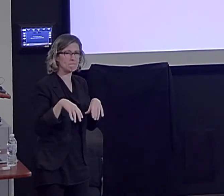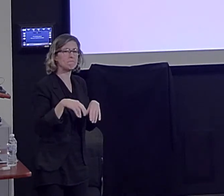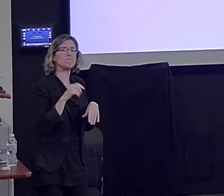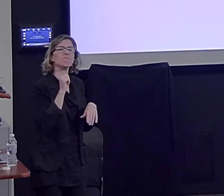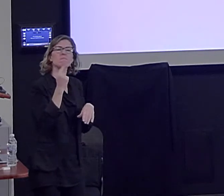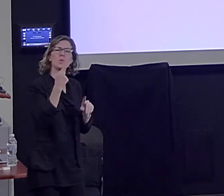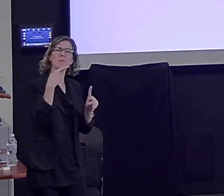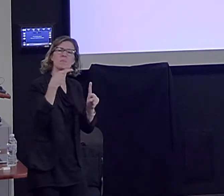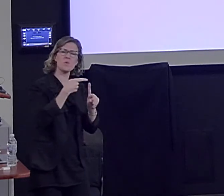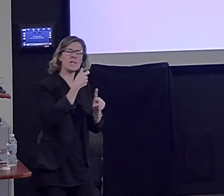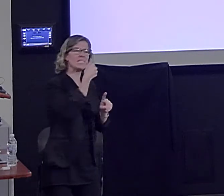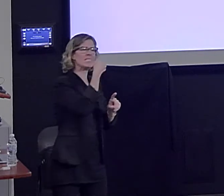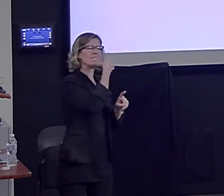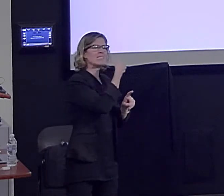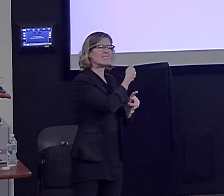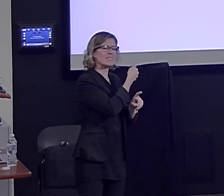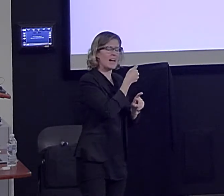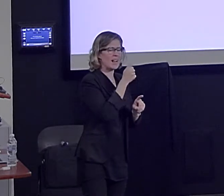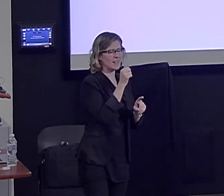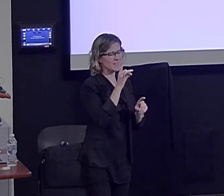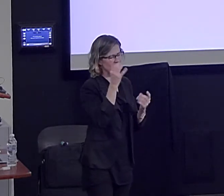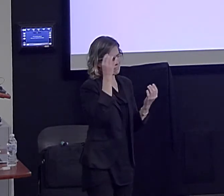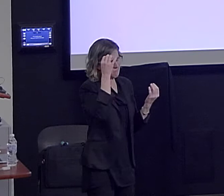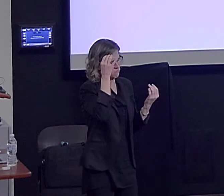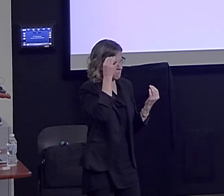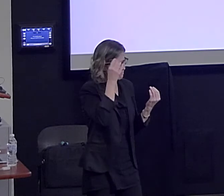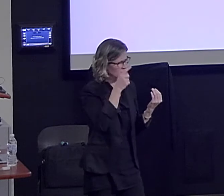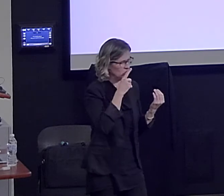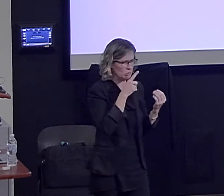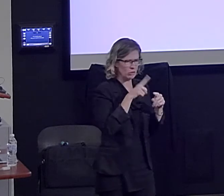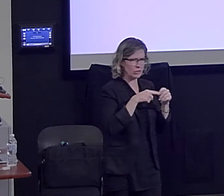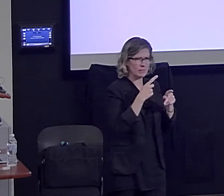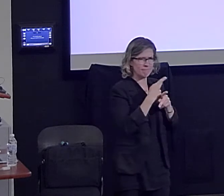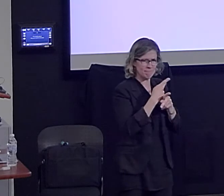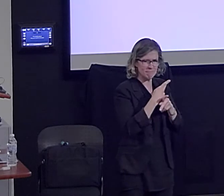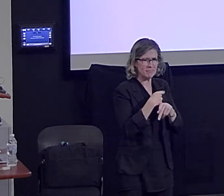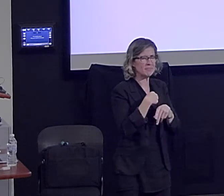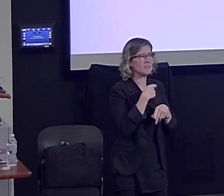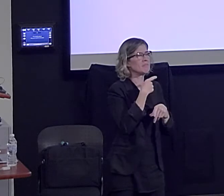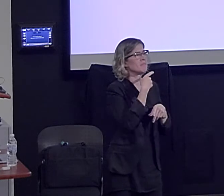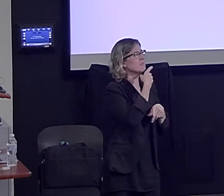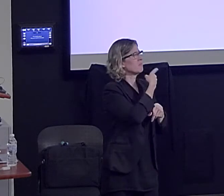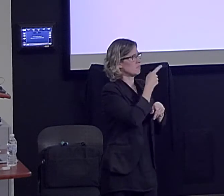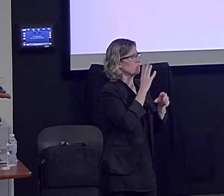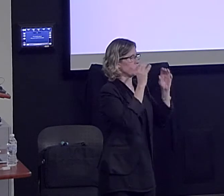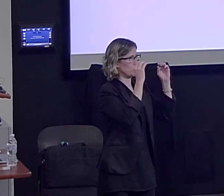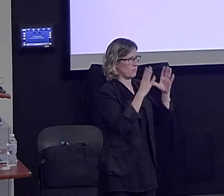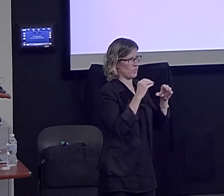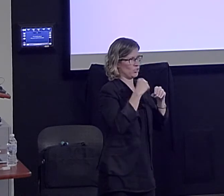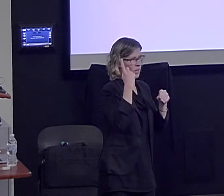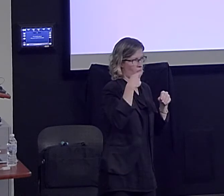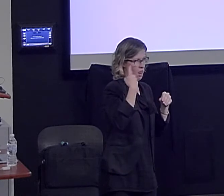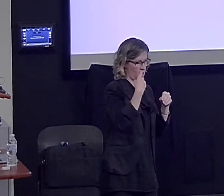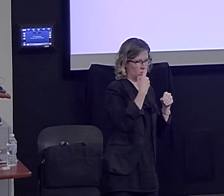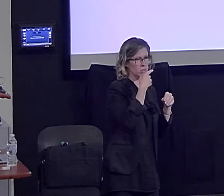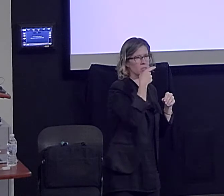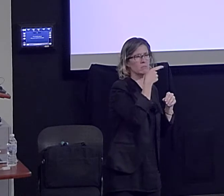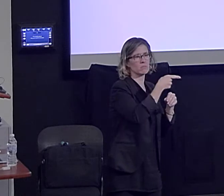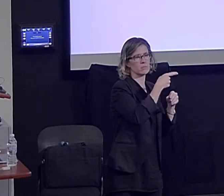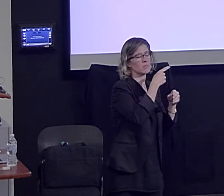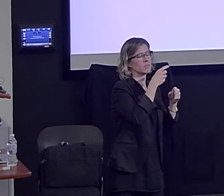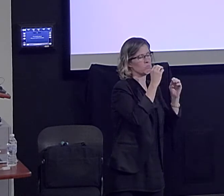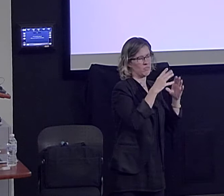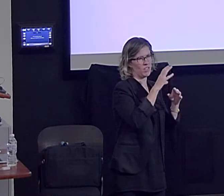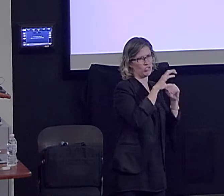of sentimental problems. He left England, he was professor in Cambridge, and went in Africa, went